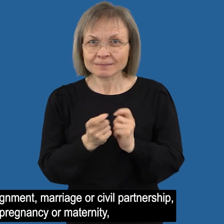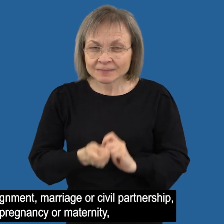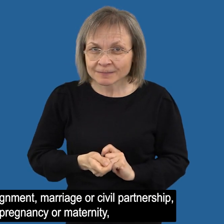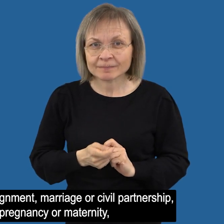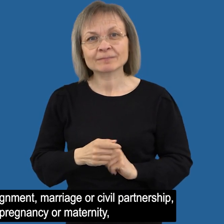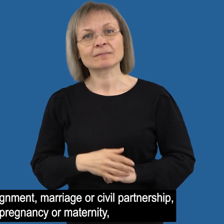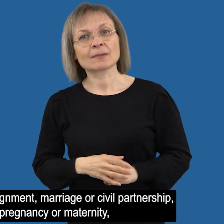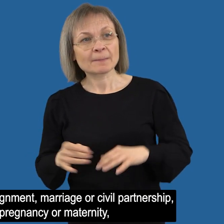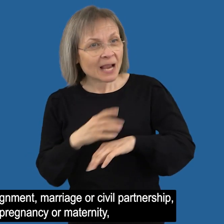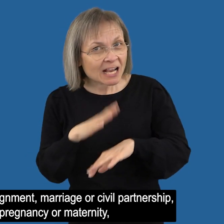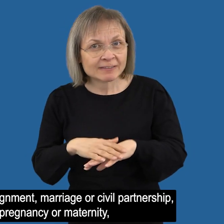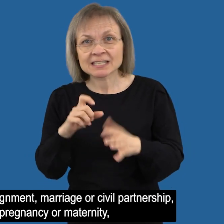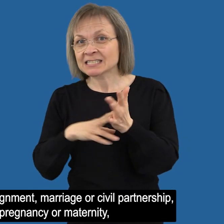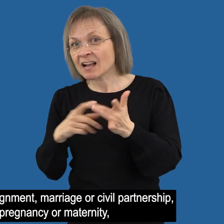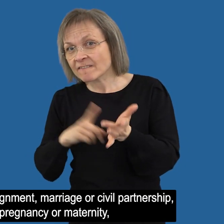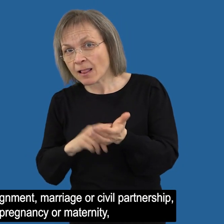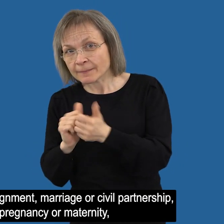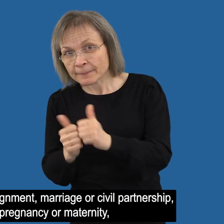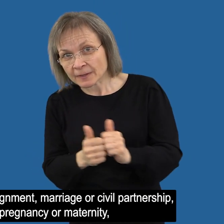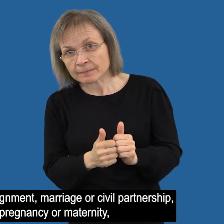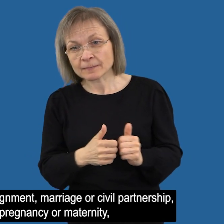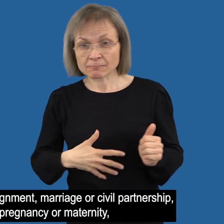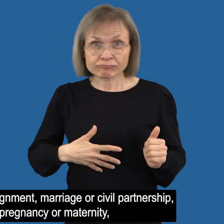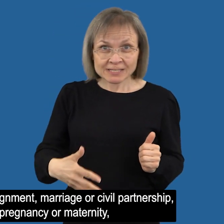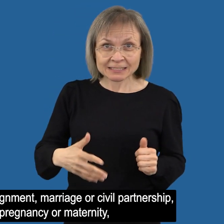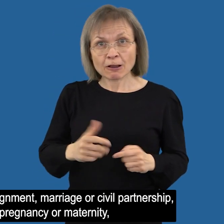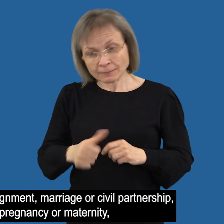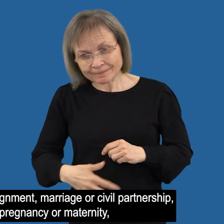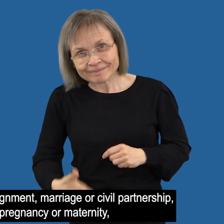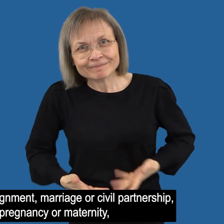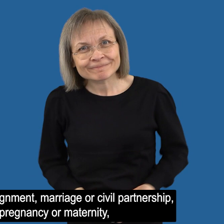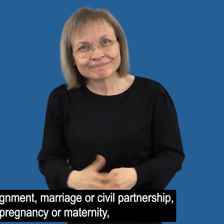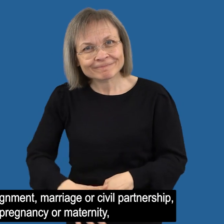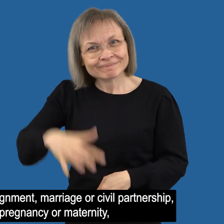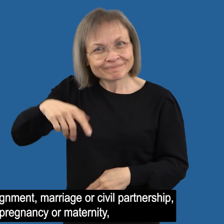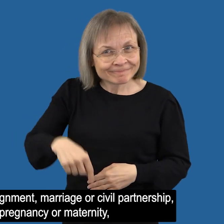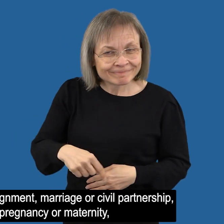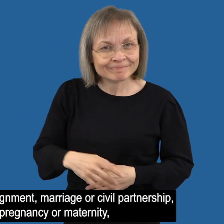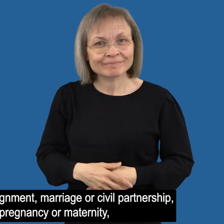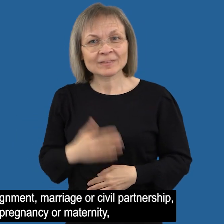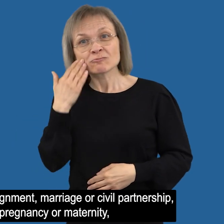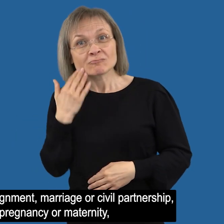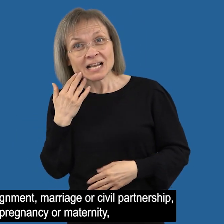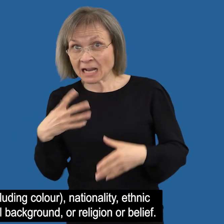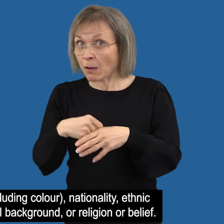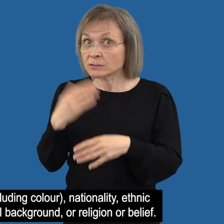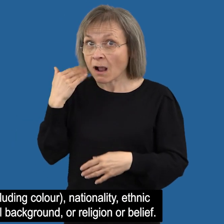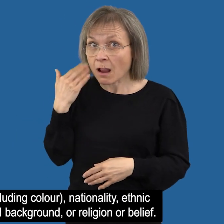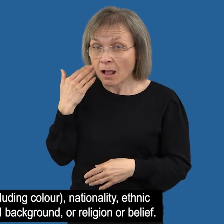or sexuality, gender reassignment, marriage or civil partnership, pregnancy or maternity, race including